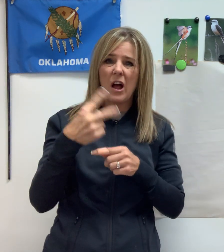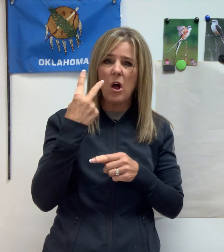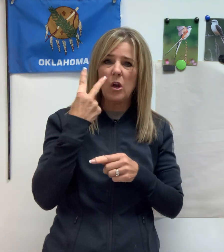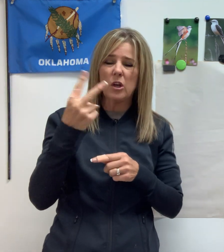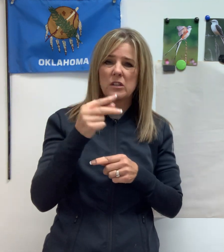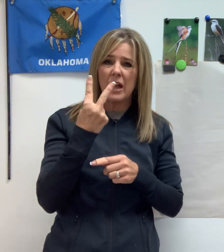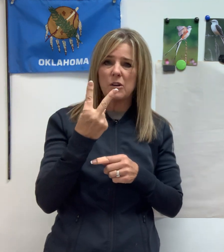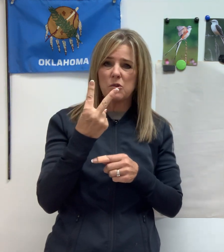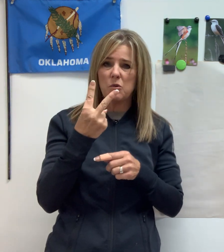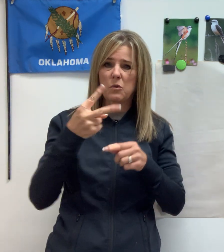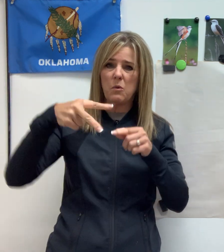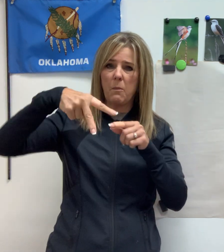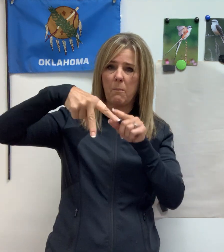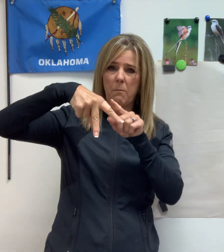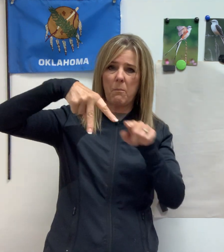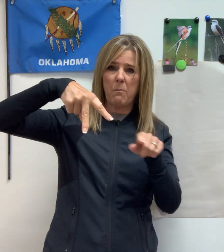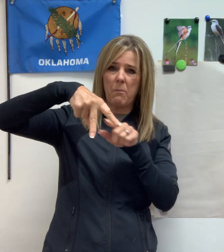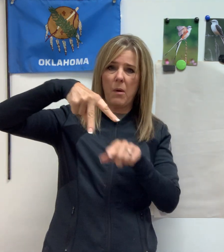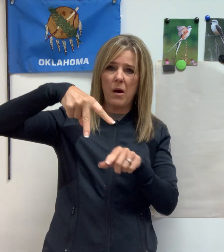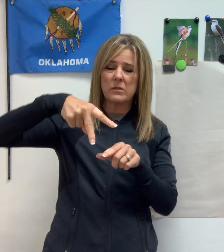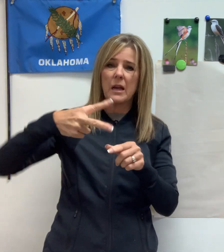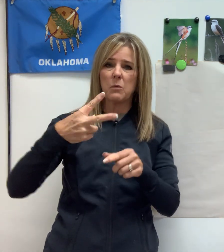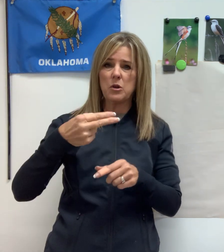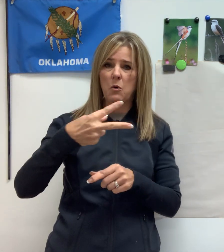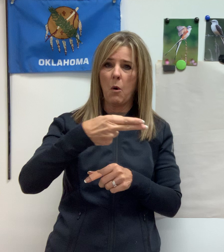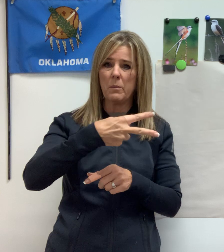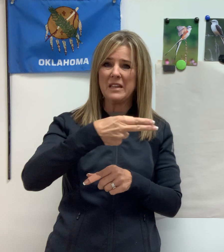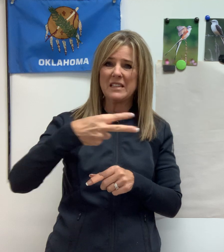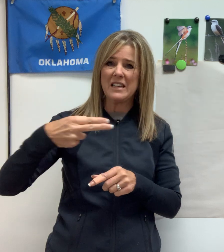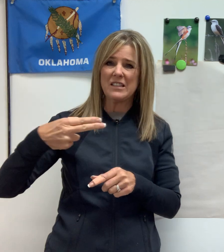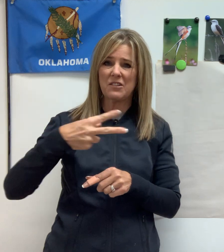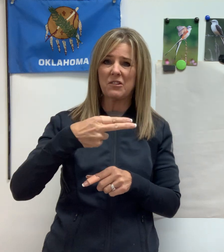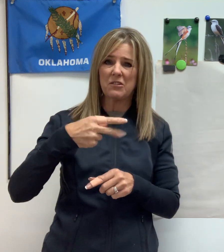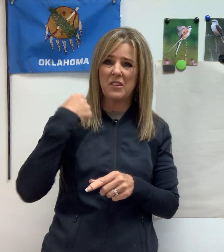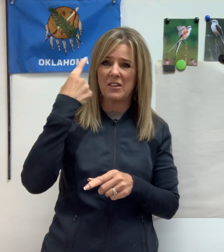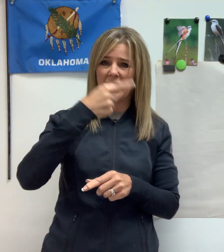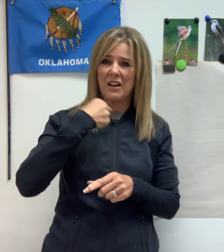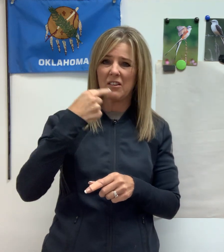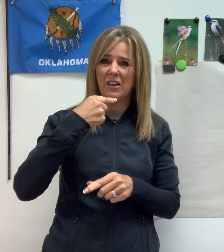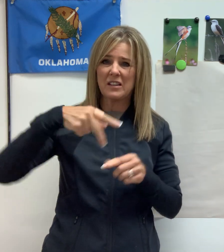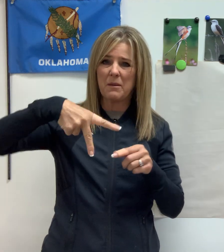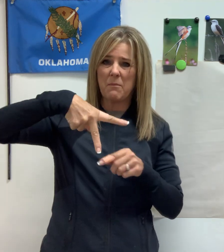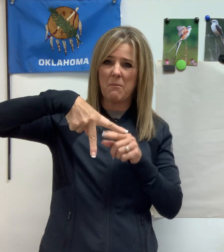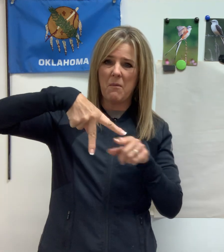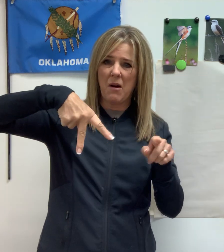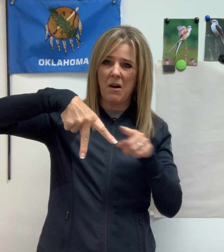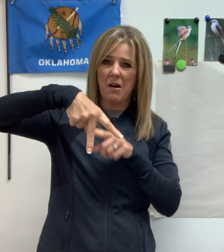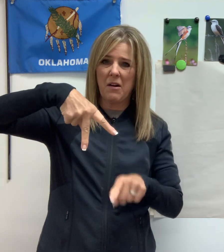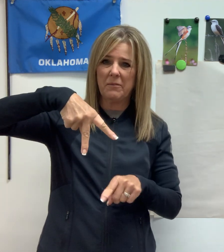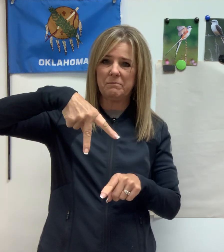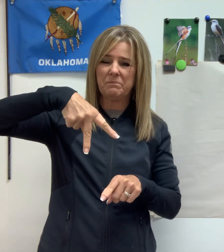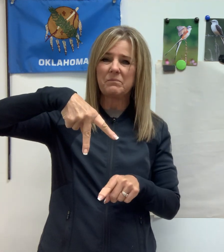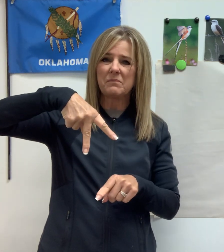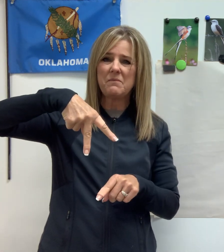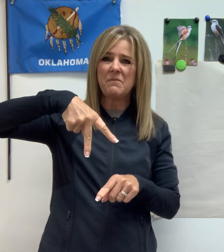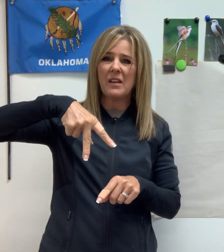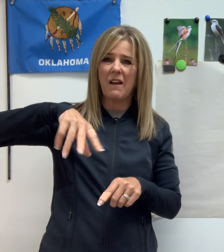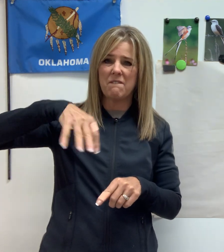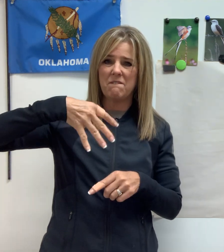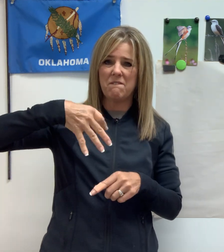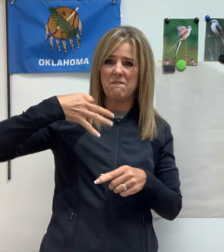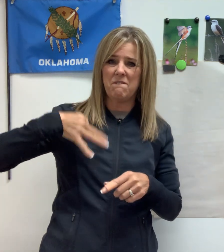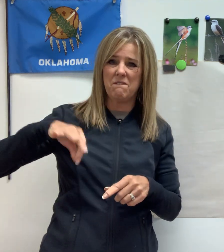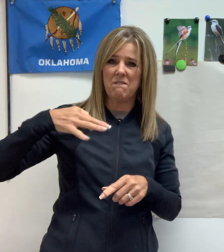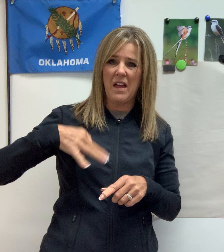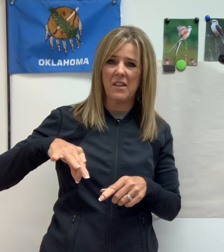long pieces, sort of like when you open scissors. Their tail kind of goes apart, and there's two long tail feathers sticking